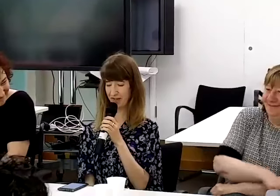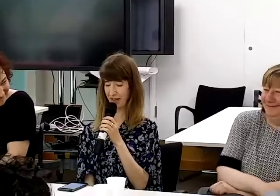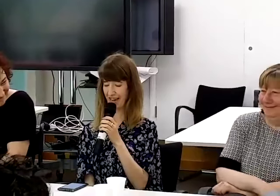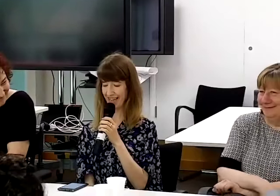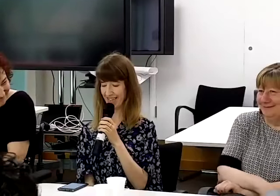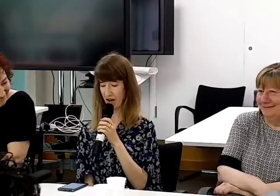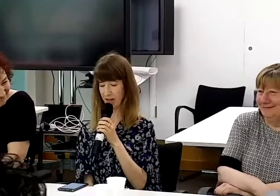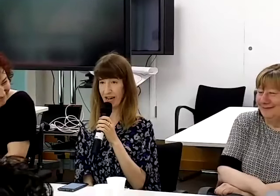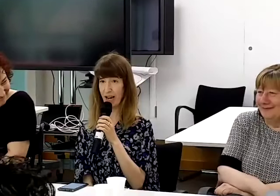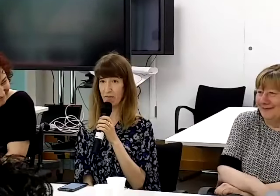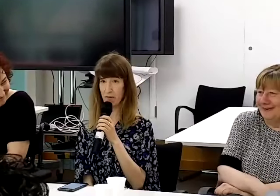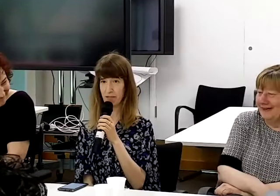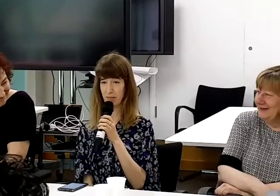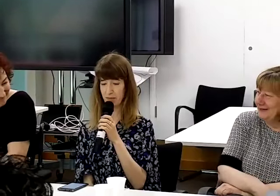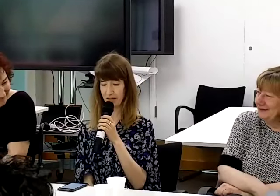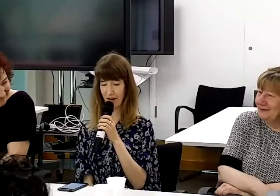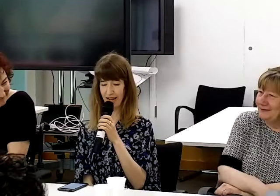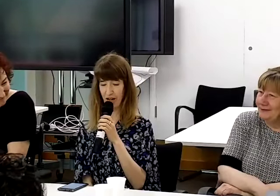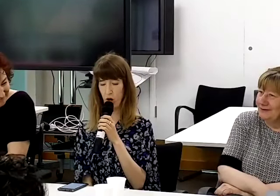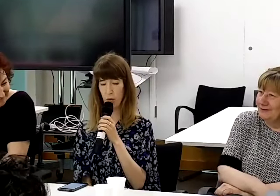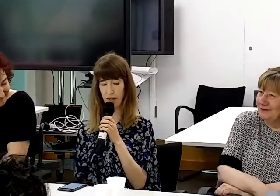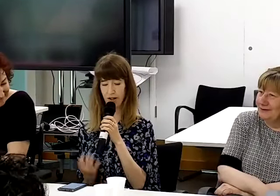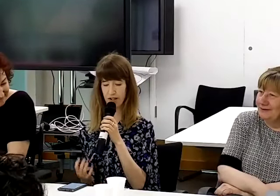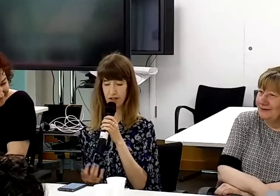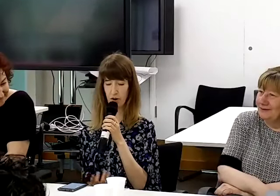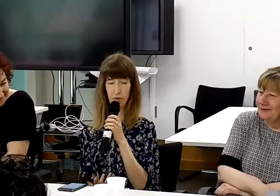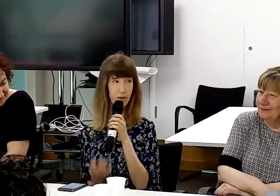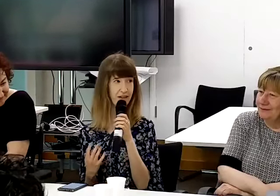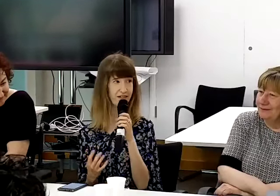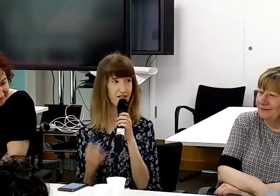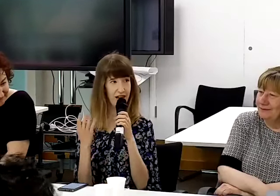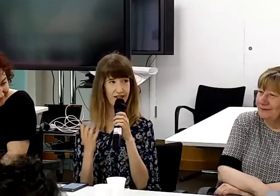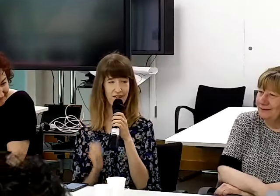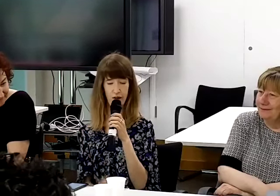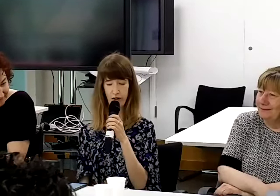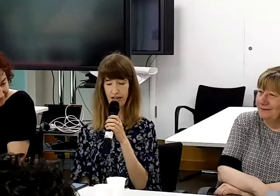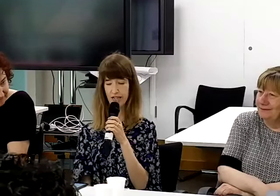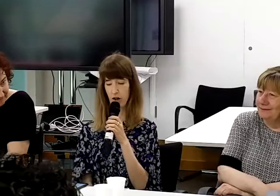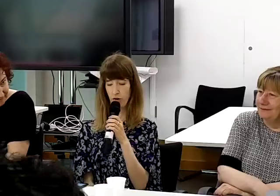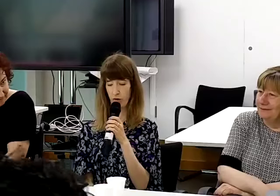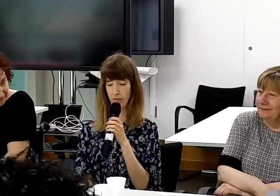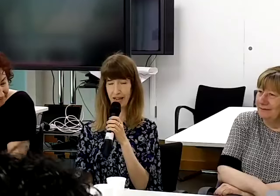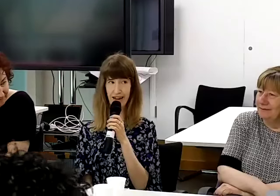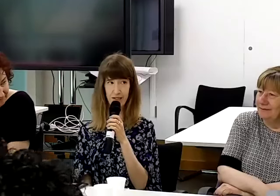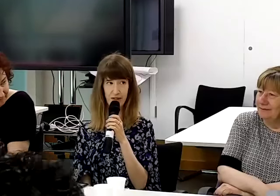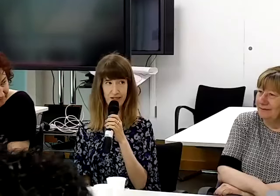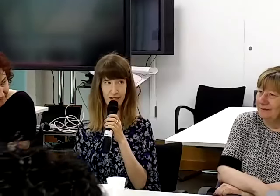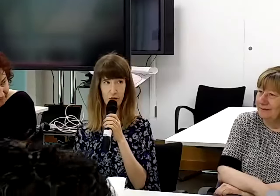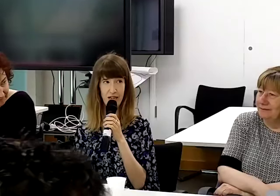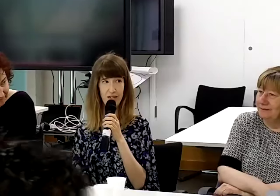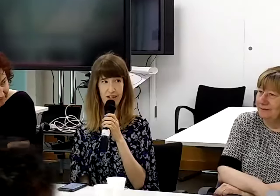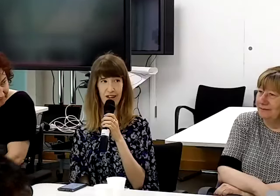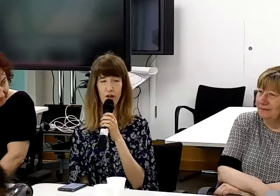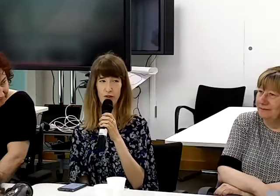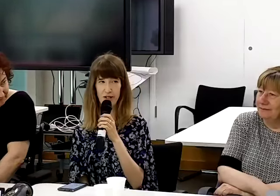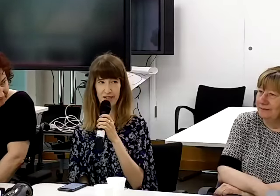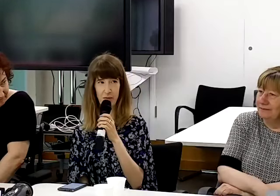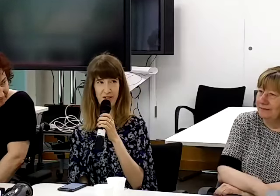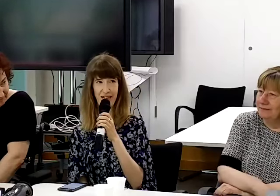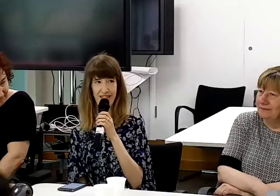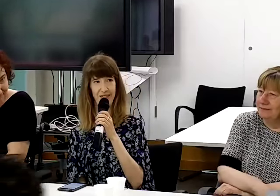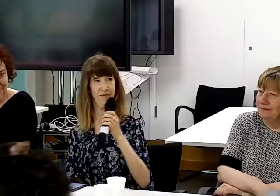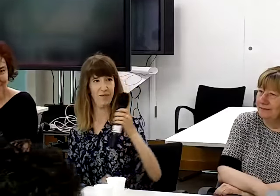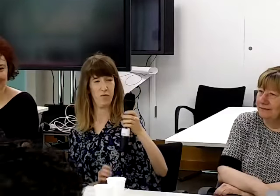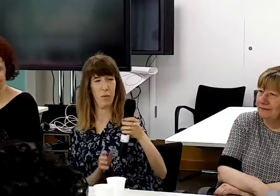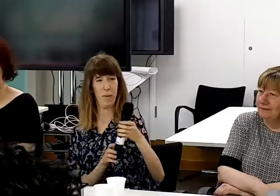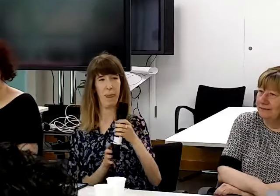met over the last few years. And we're going to hear from some of them tonight. We're going to start with a message that Ellen's going to read from the activist and comedian